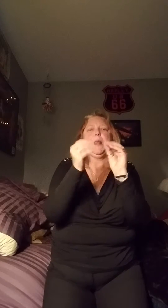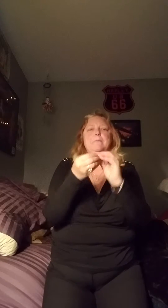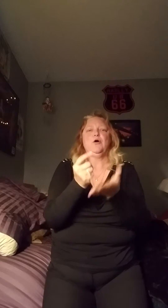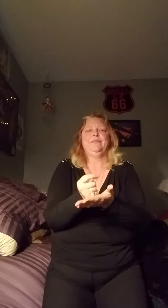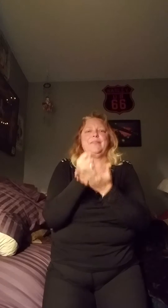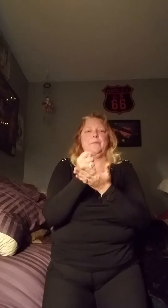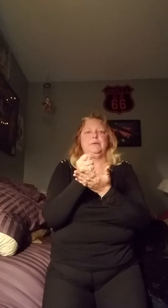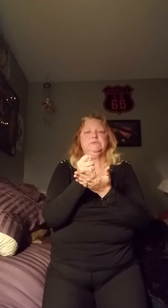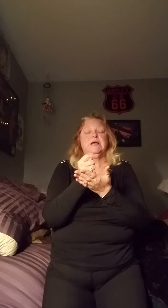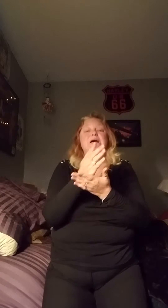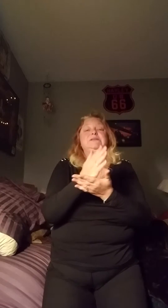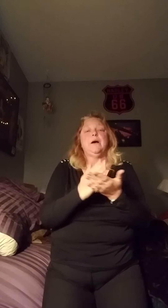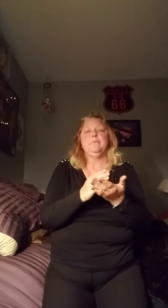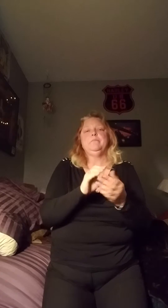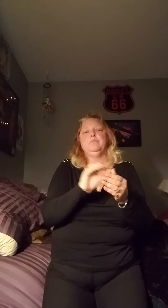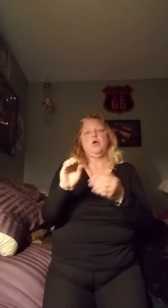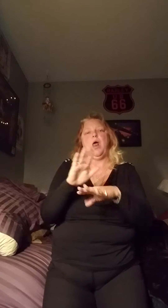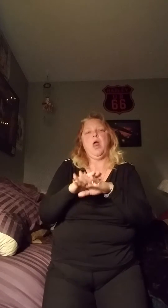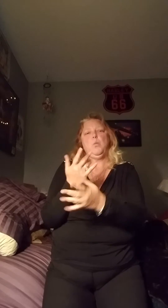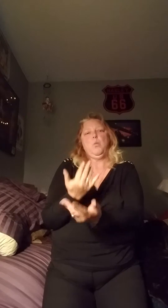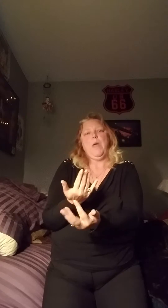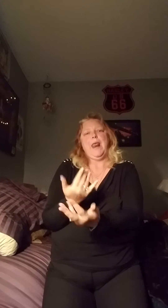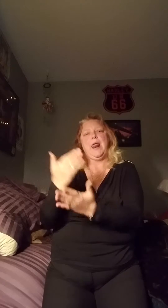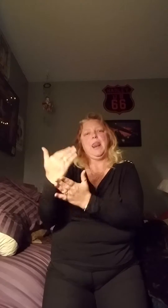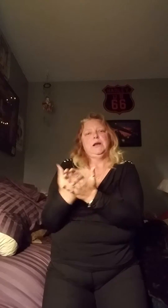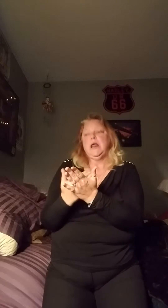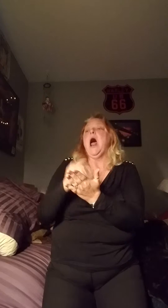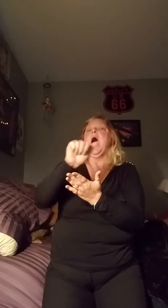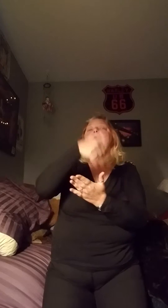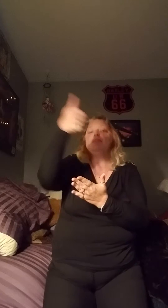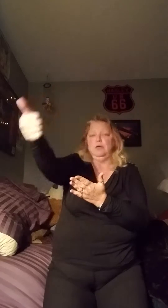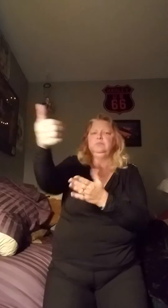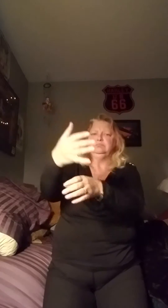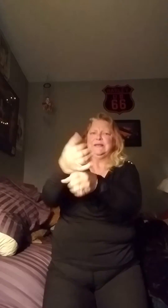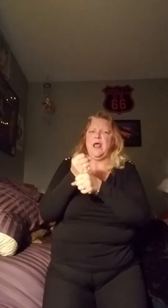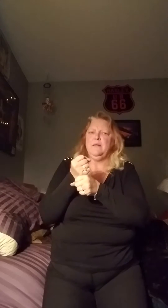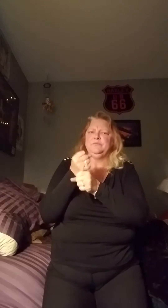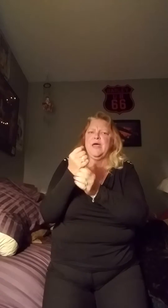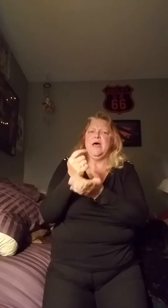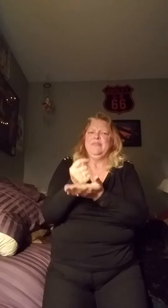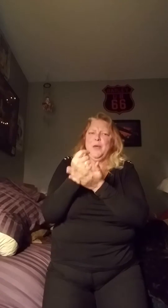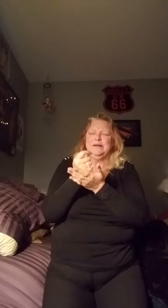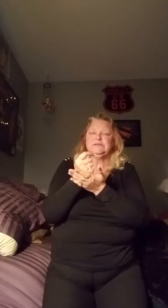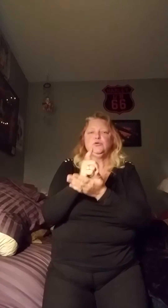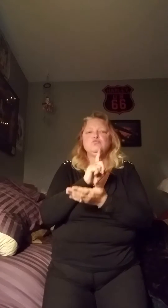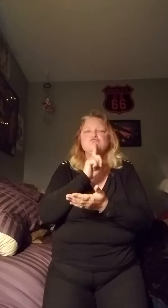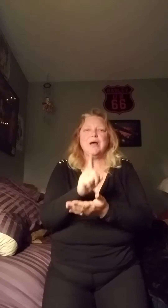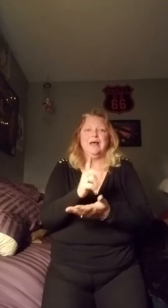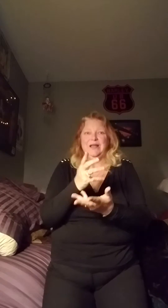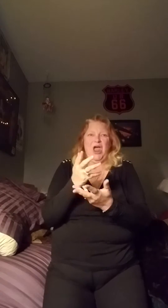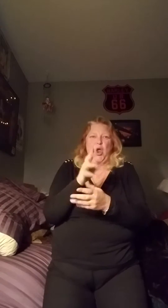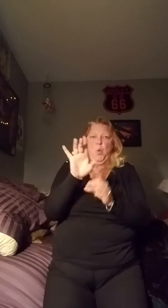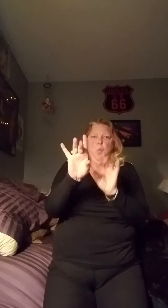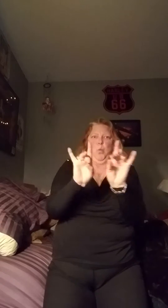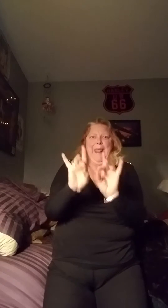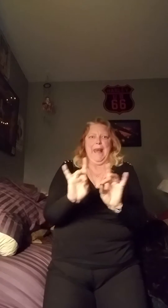some of them are put on a waiting list and others get a therapist. It's arbitrary, it's random, which is which, making it a very good experiment.